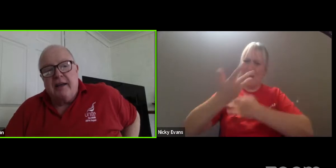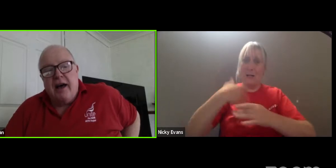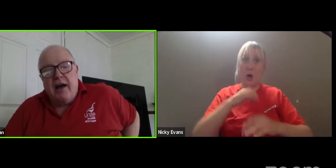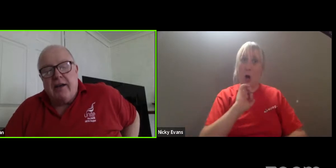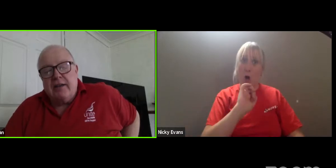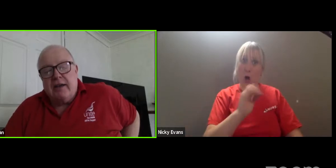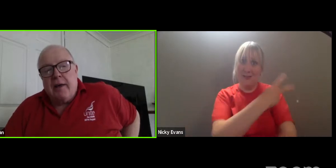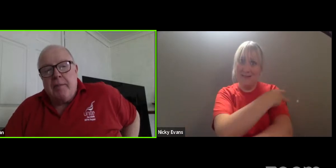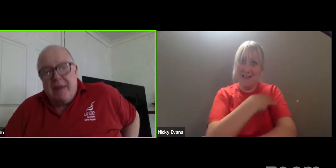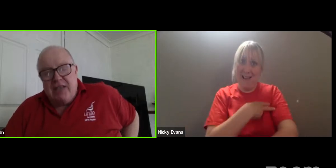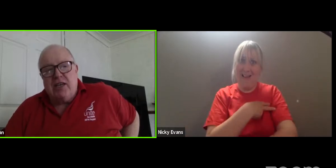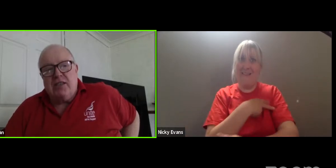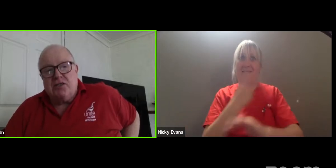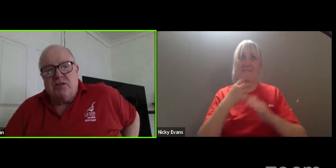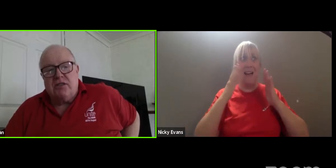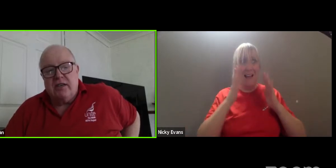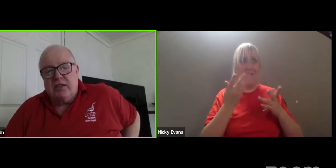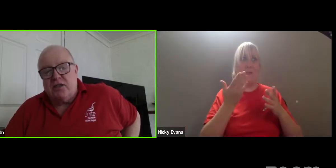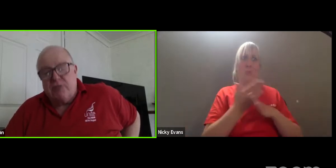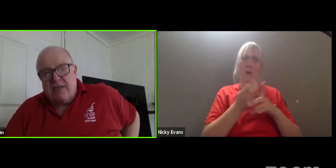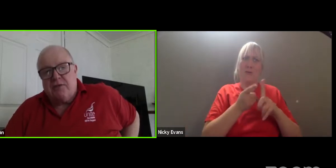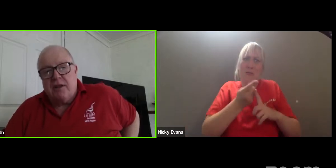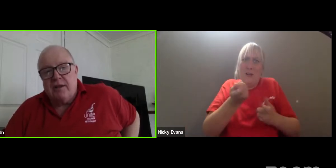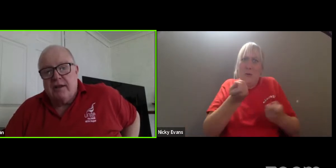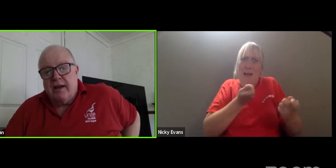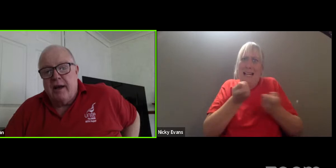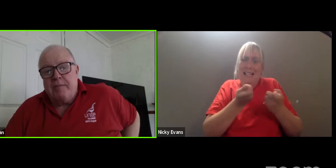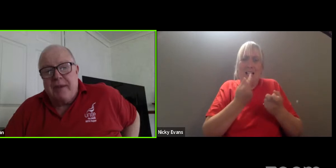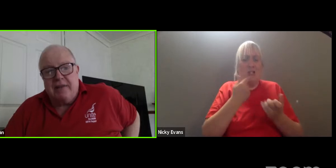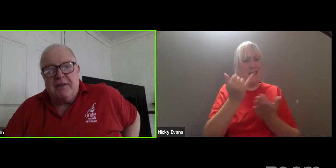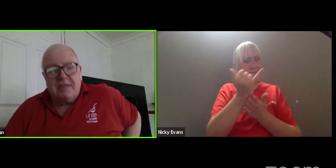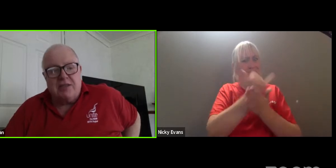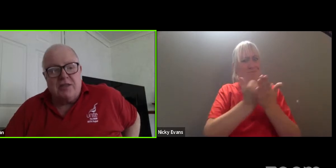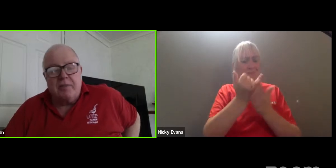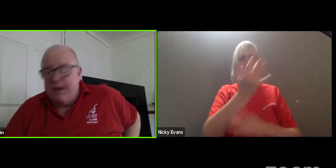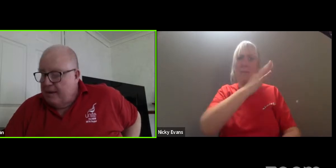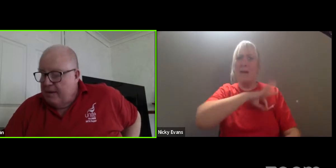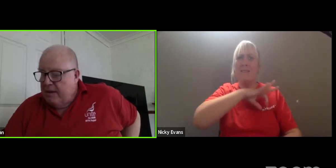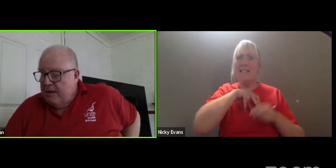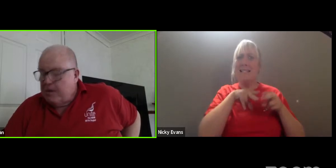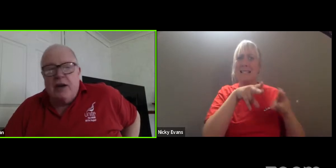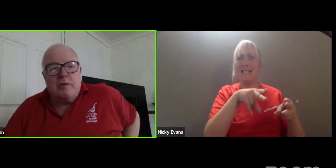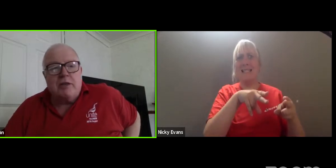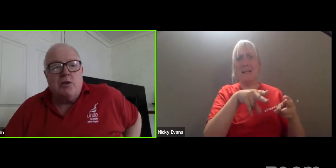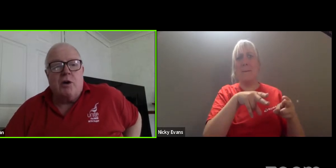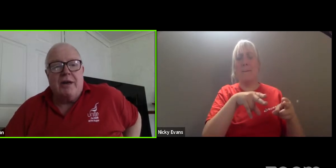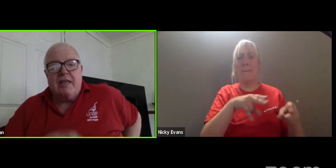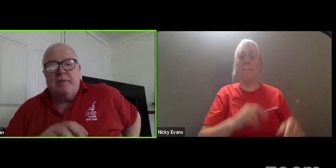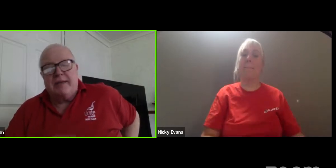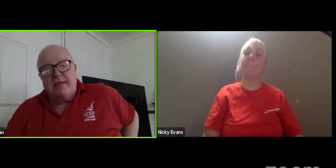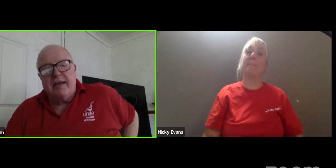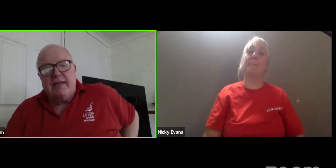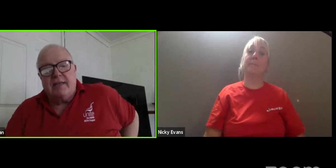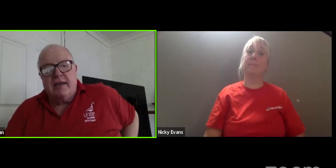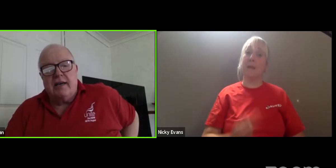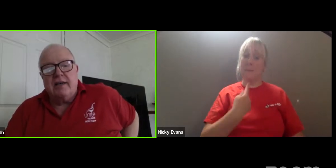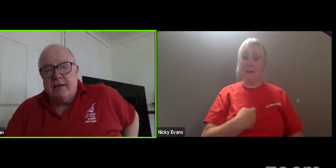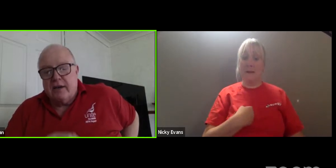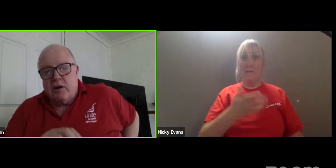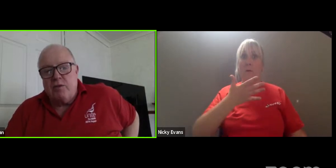in managing such a disgraceful benefit system. But I hope to talk a little bit